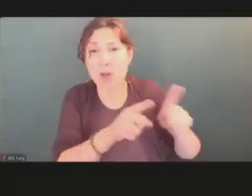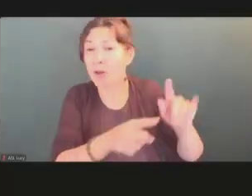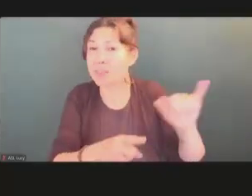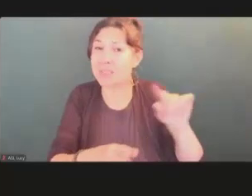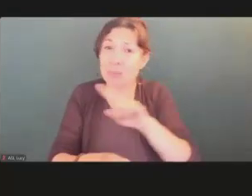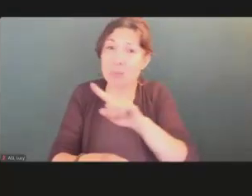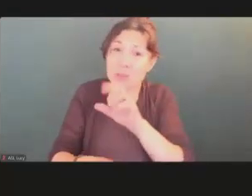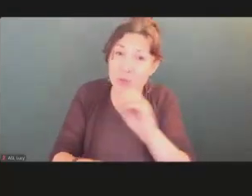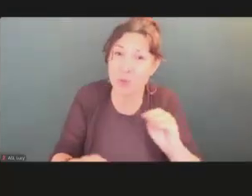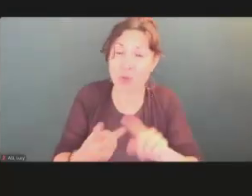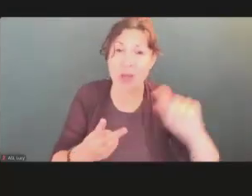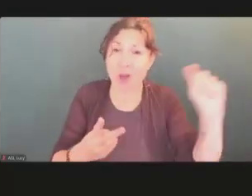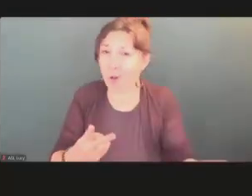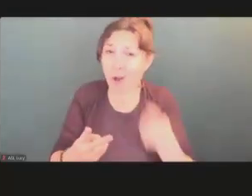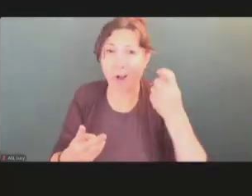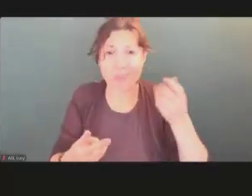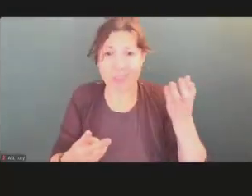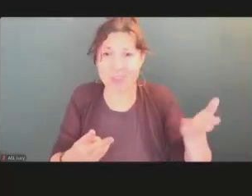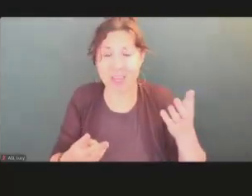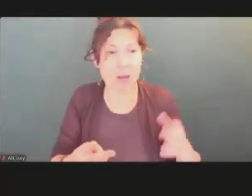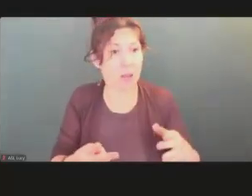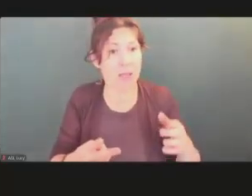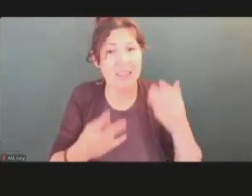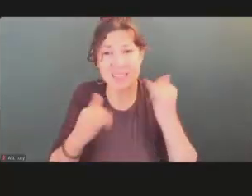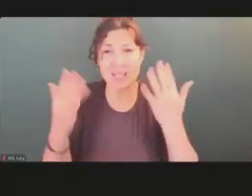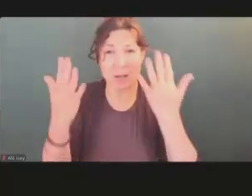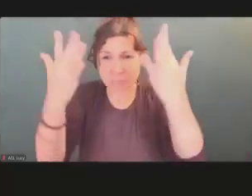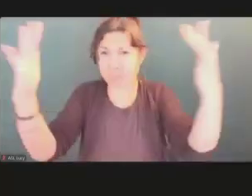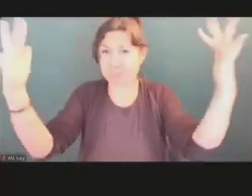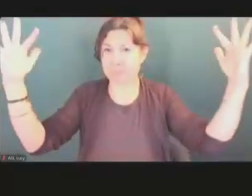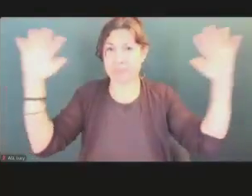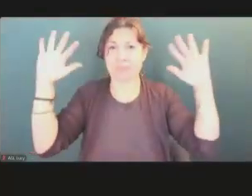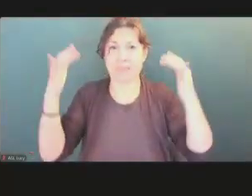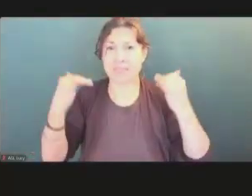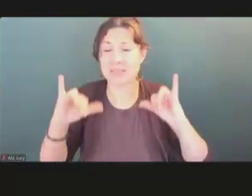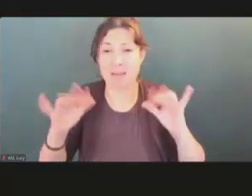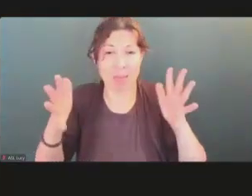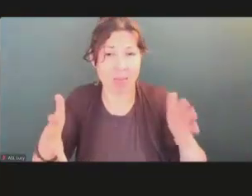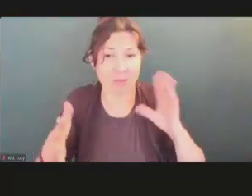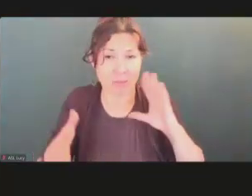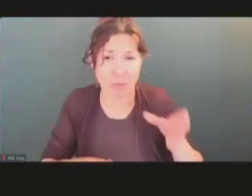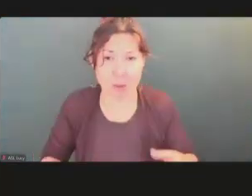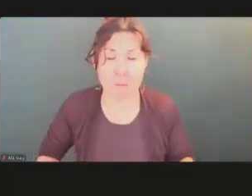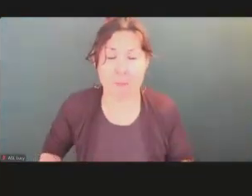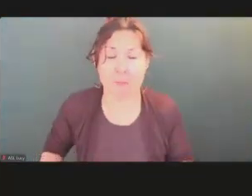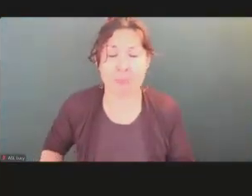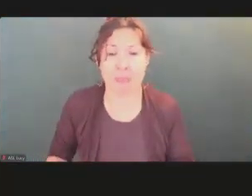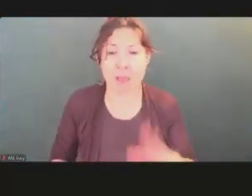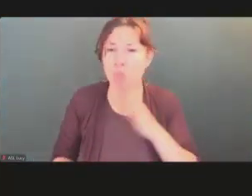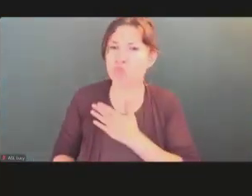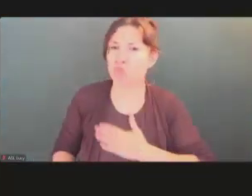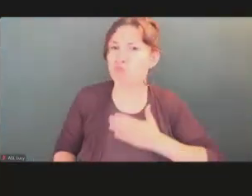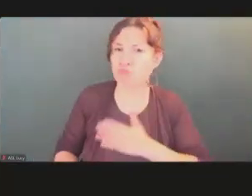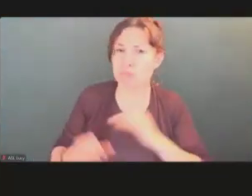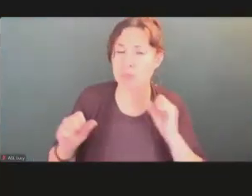there's still the wilderness. There's still all that forest for people to enjoy nature. So I see this as just adding